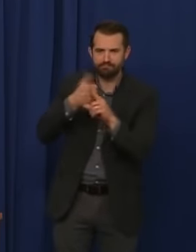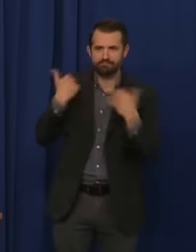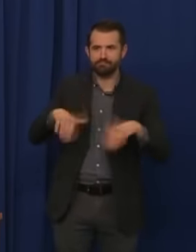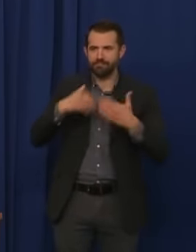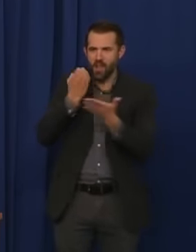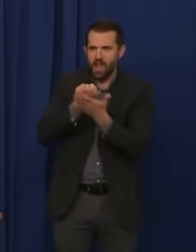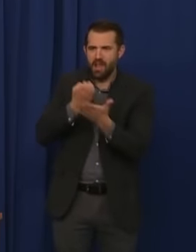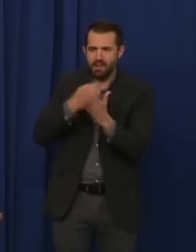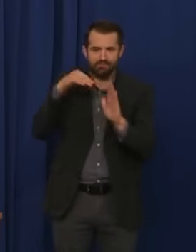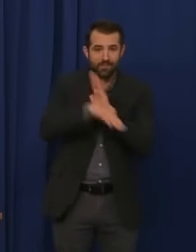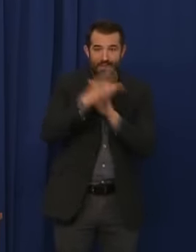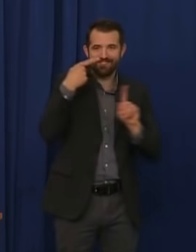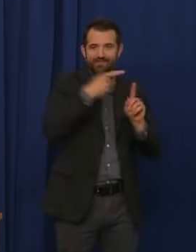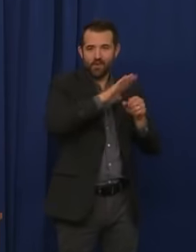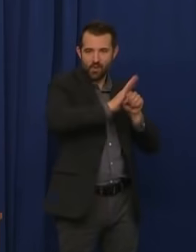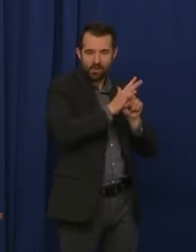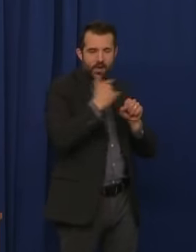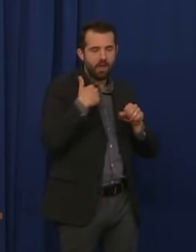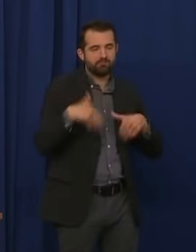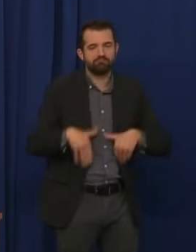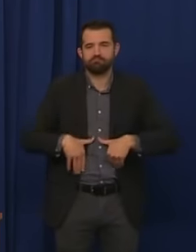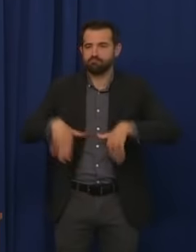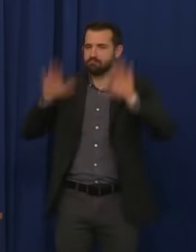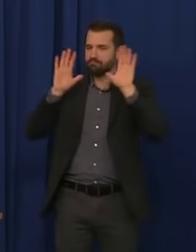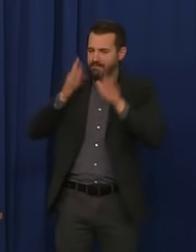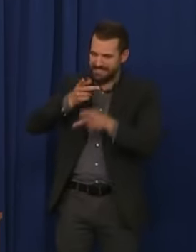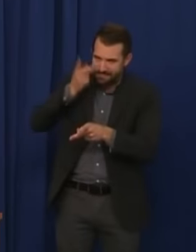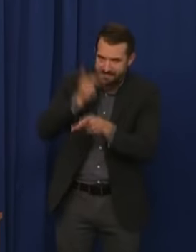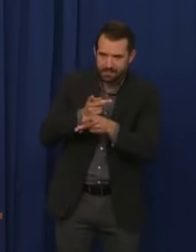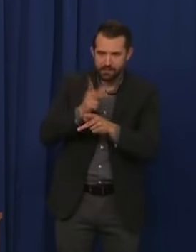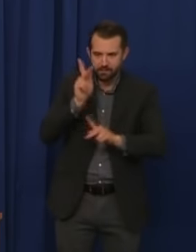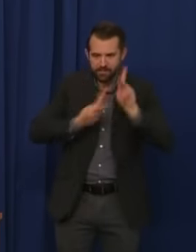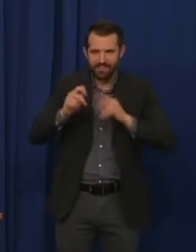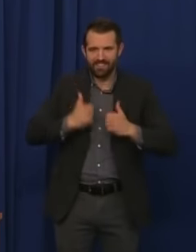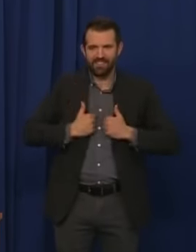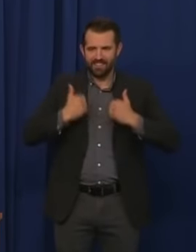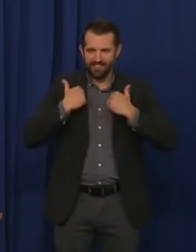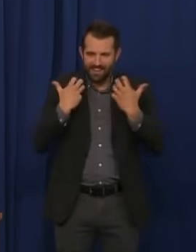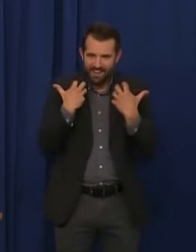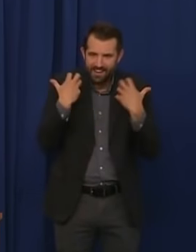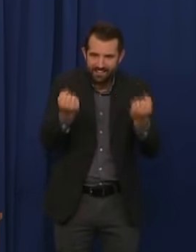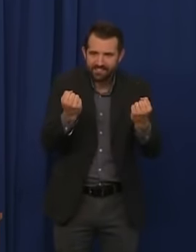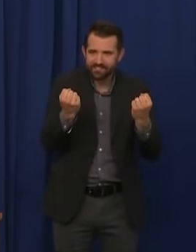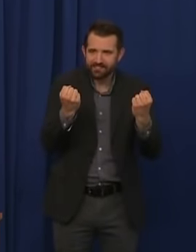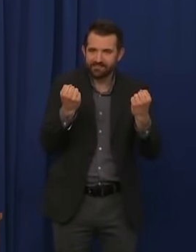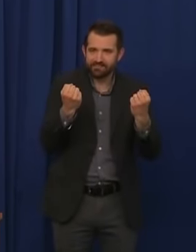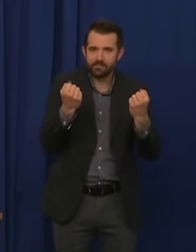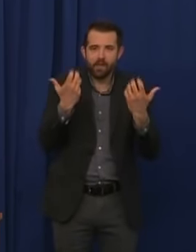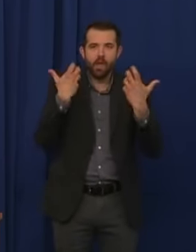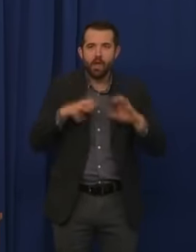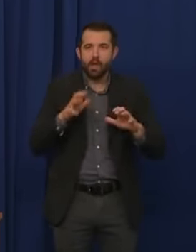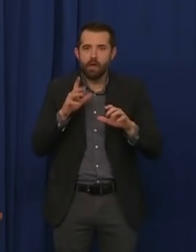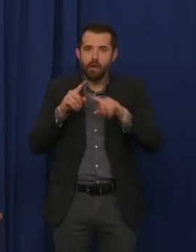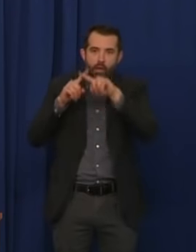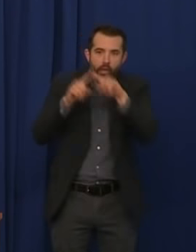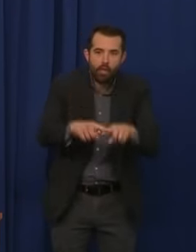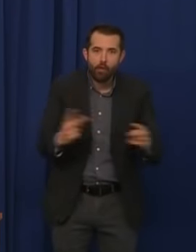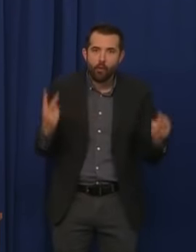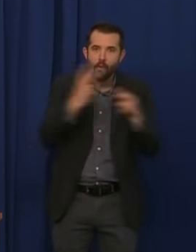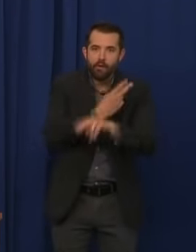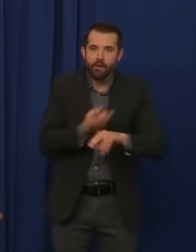willing to sacrifice in order to keep people alive and healthy and to relieve the burden on Maine's healthcare systems and